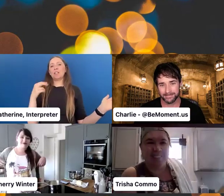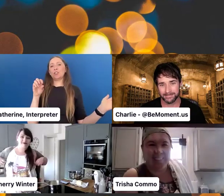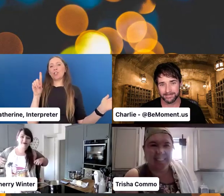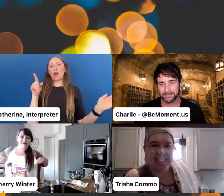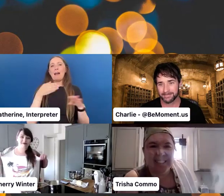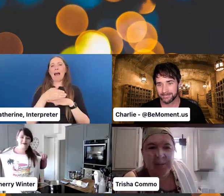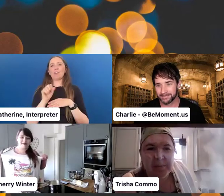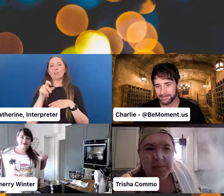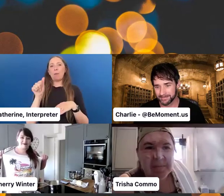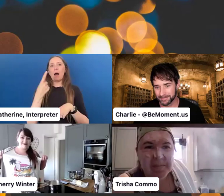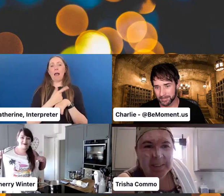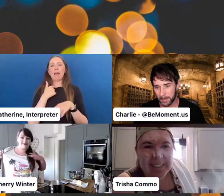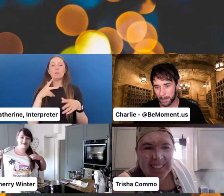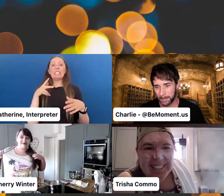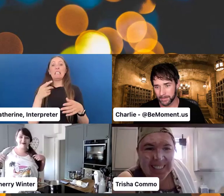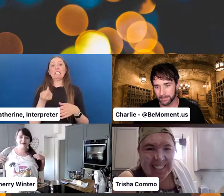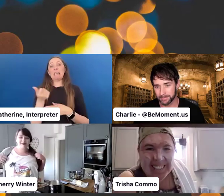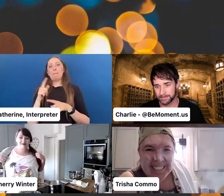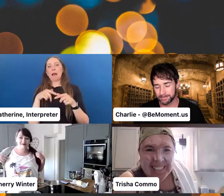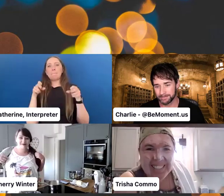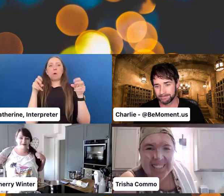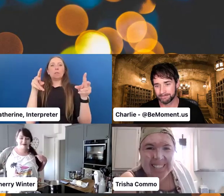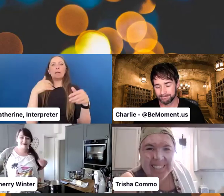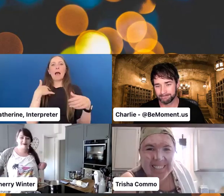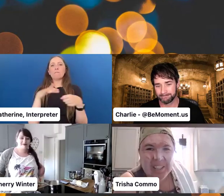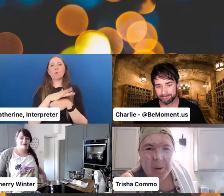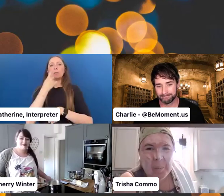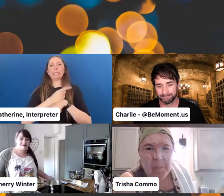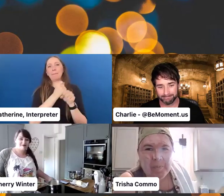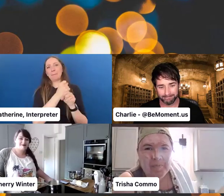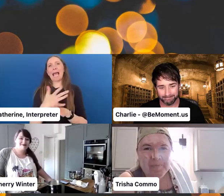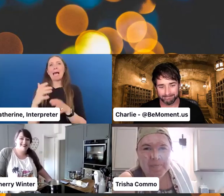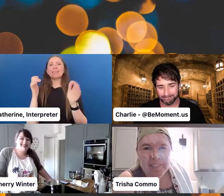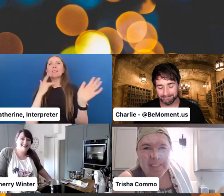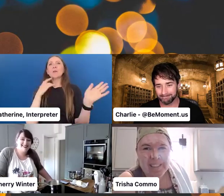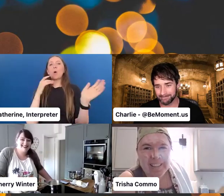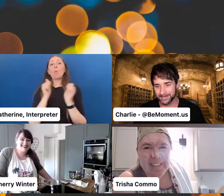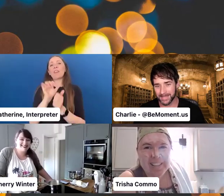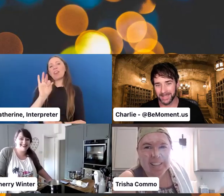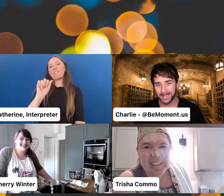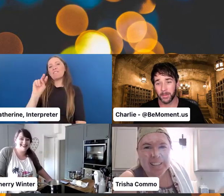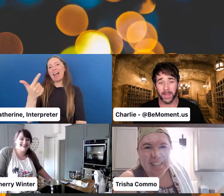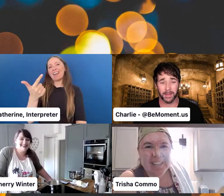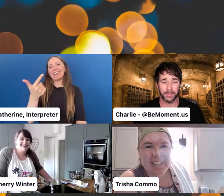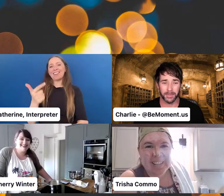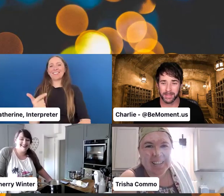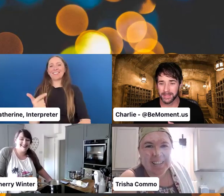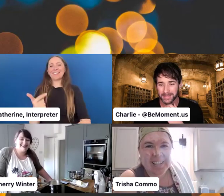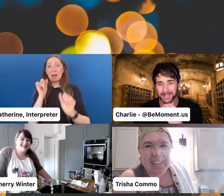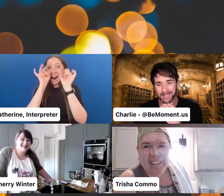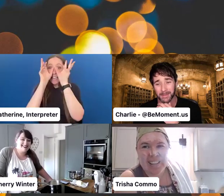scene was deleted. I posted it just to show you that he had a whole day planned with Fang. That's amazing. Oh